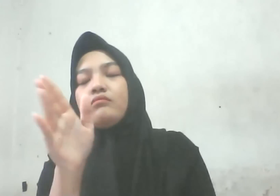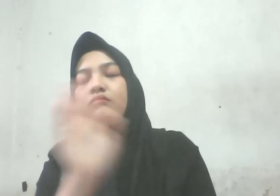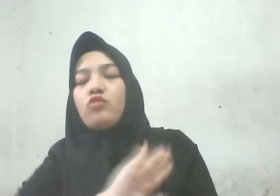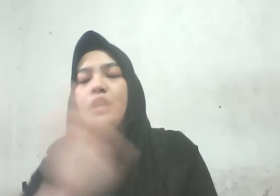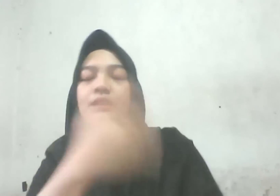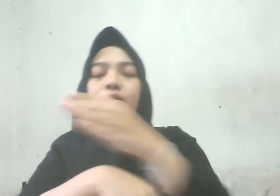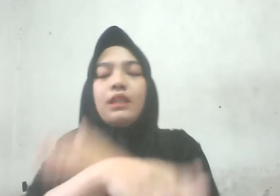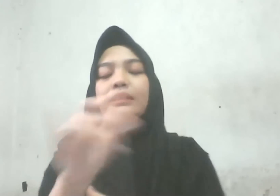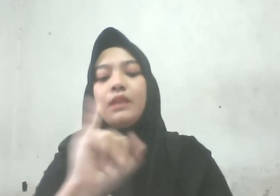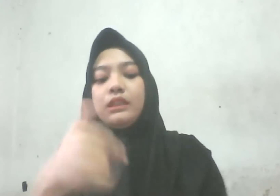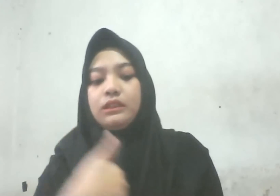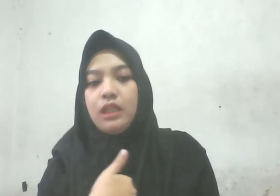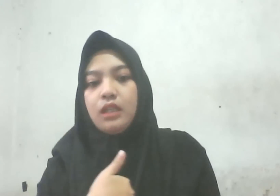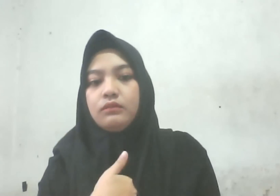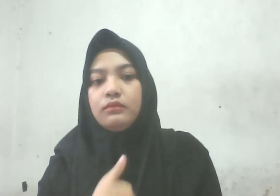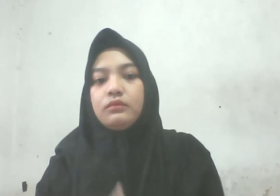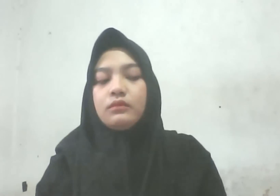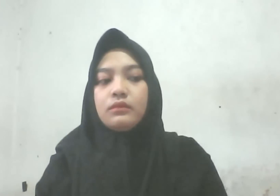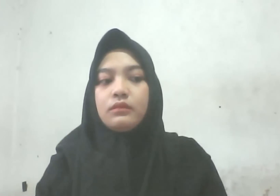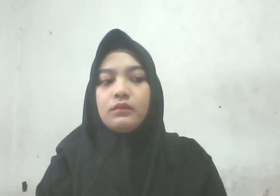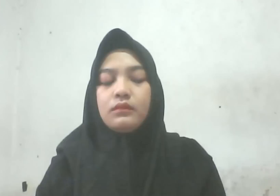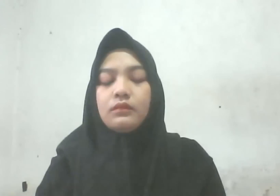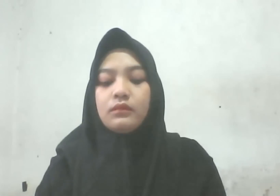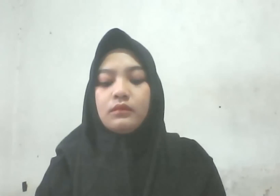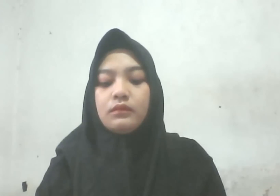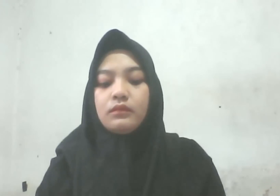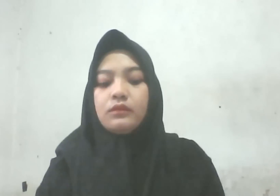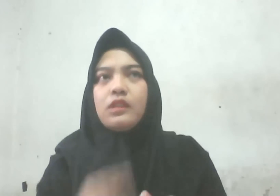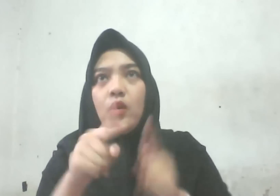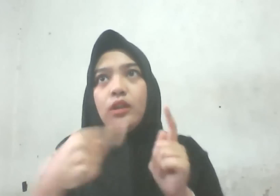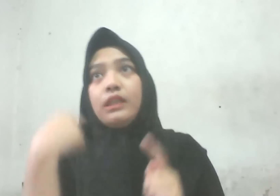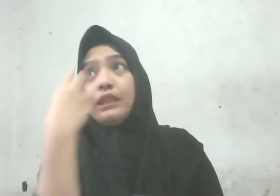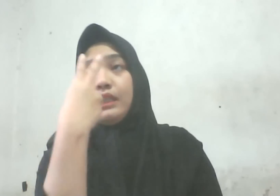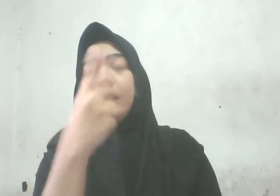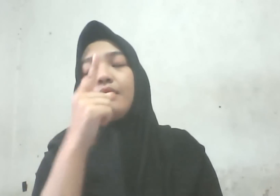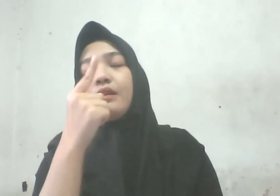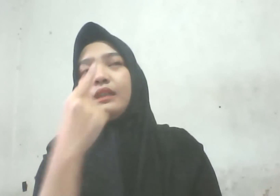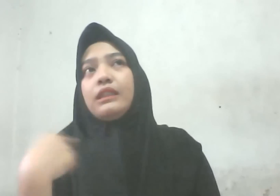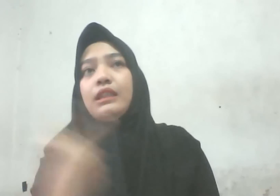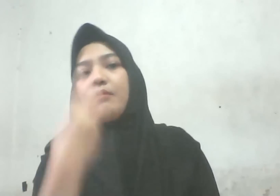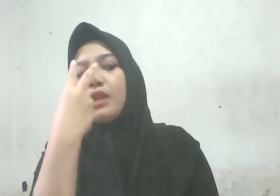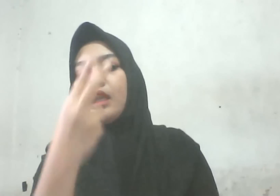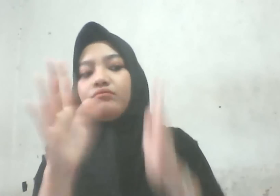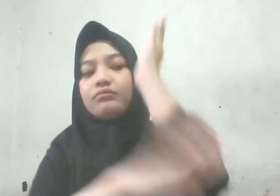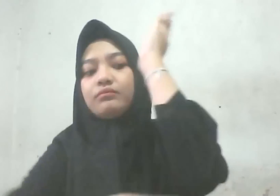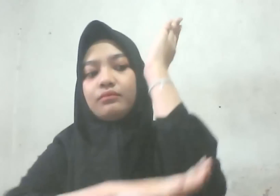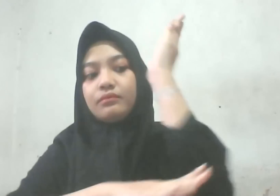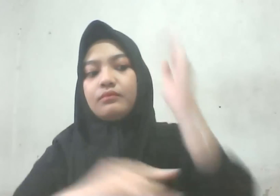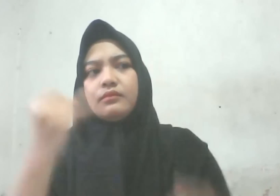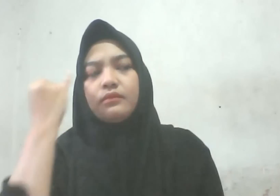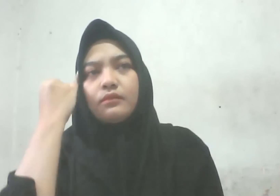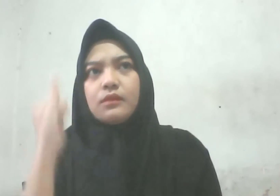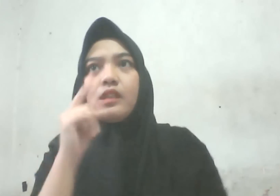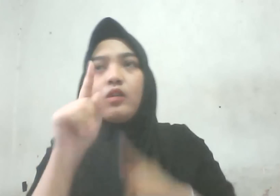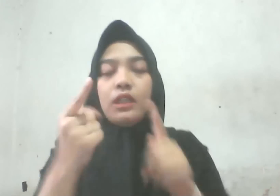who through their take-for-granted ideas, through their ways of organizing society,